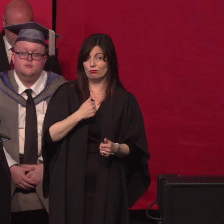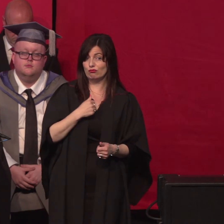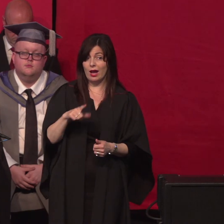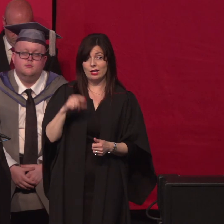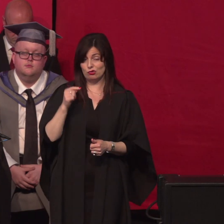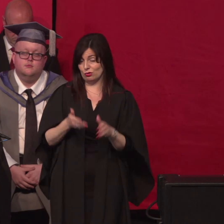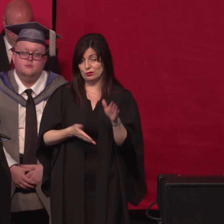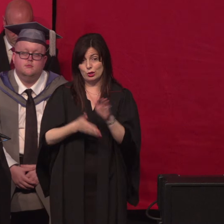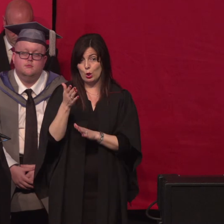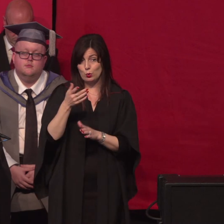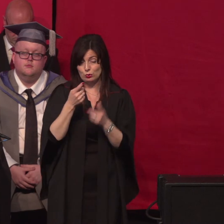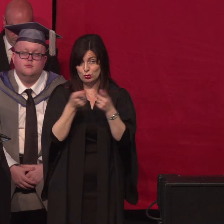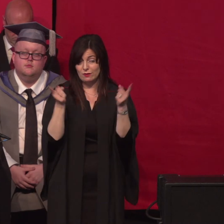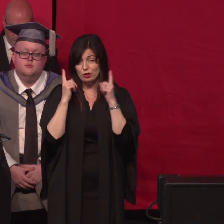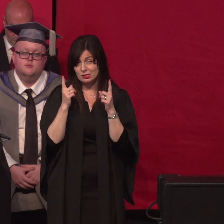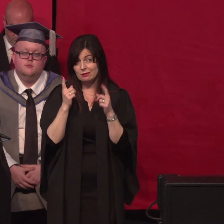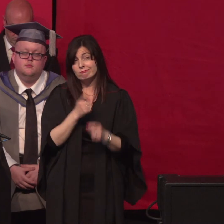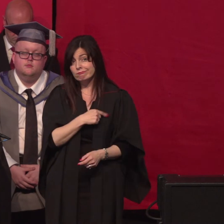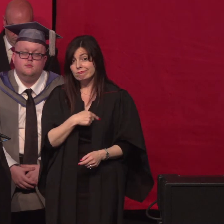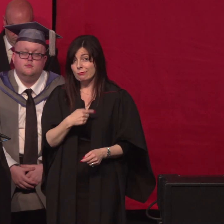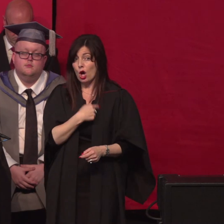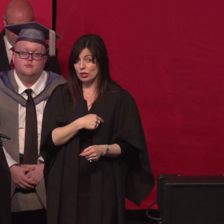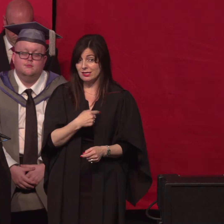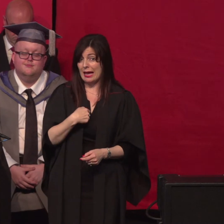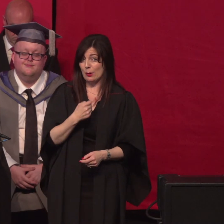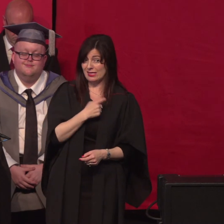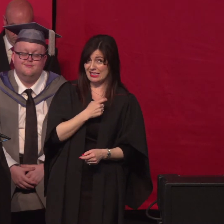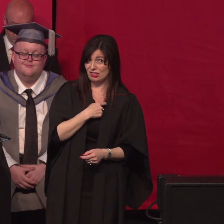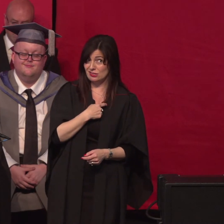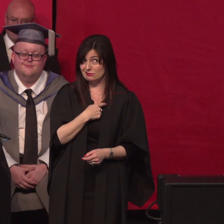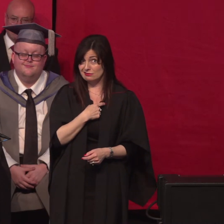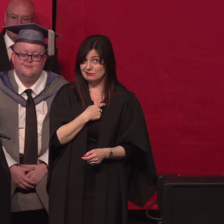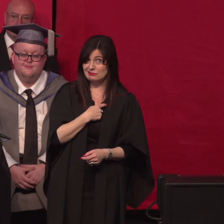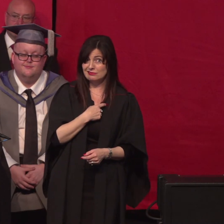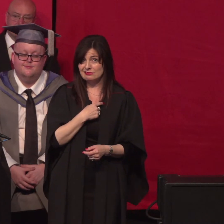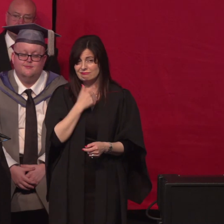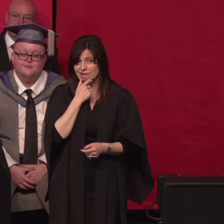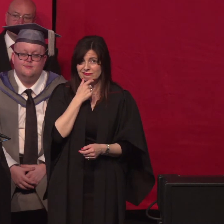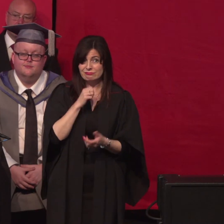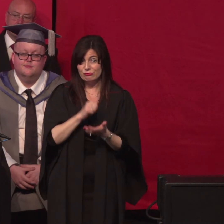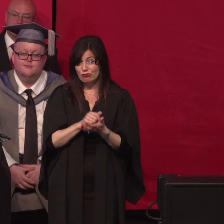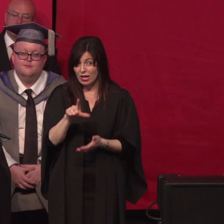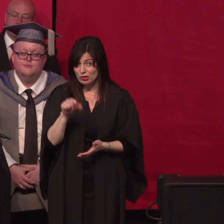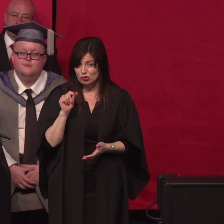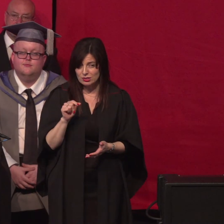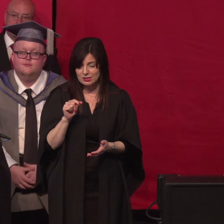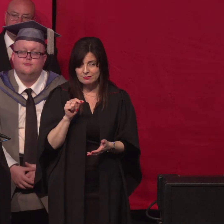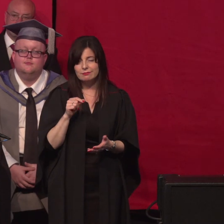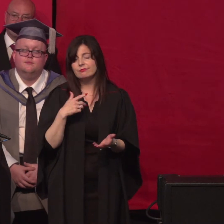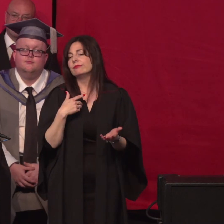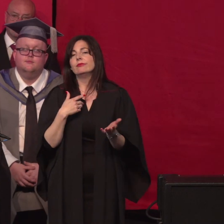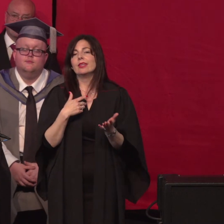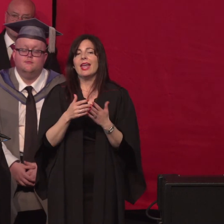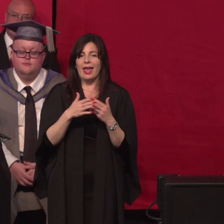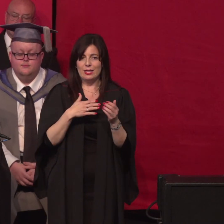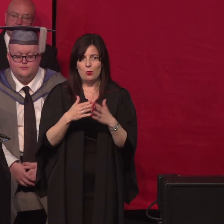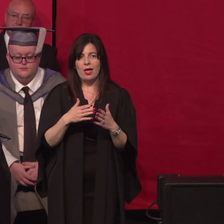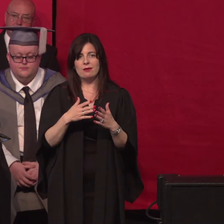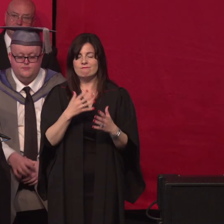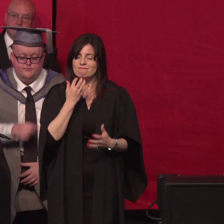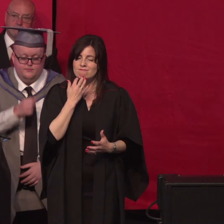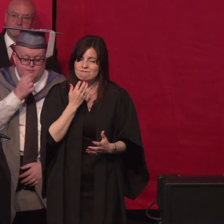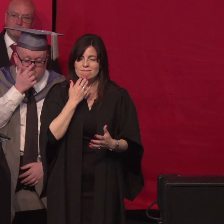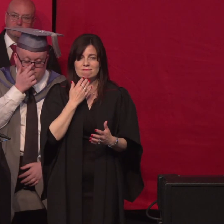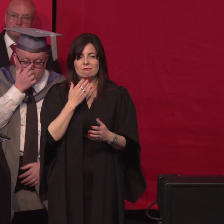to university, and I must admit, I was anxious as to whether I'd made the right decision. Nonetheless, through sheer determination, hard